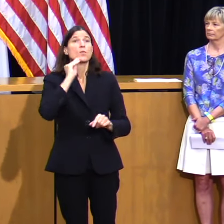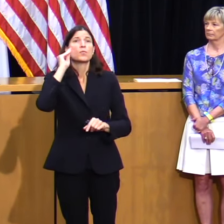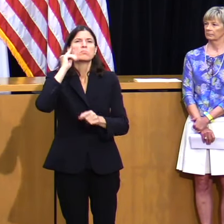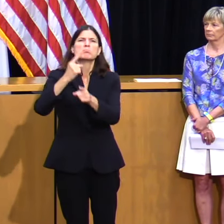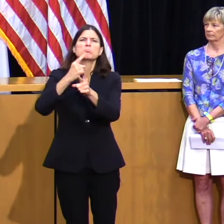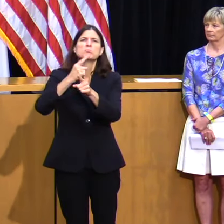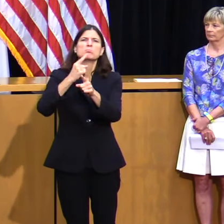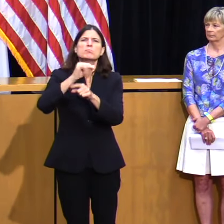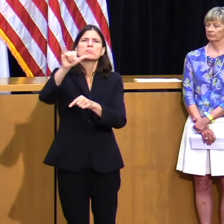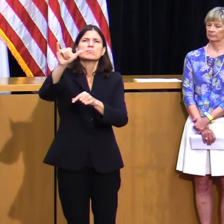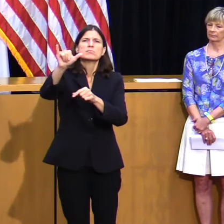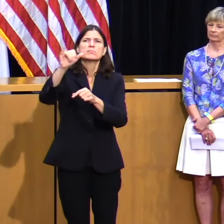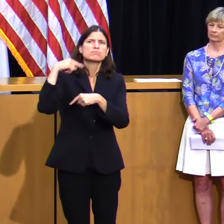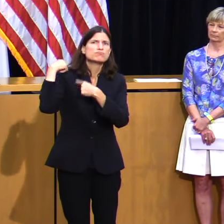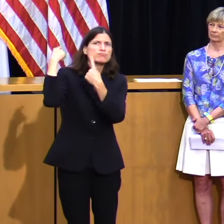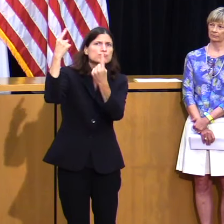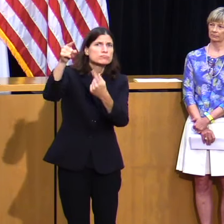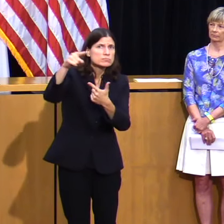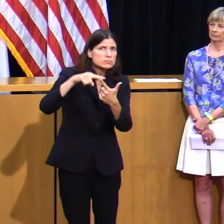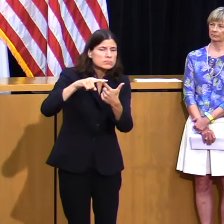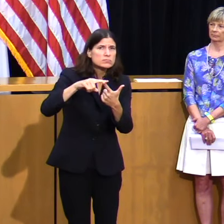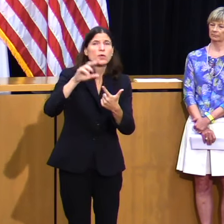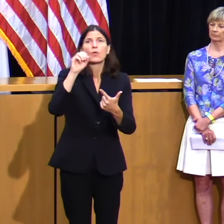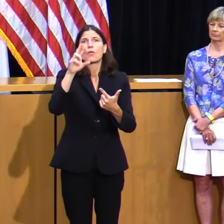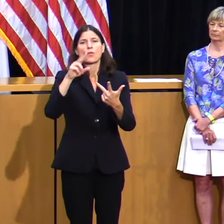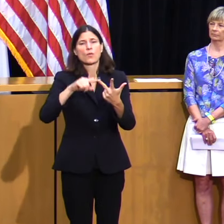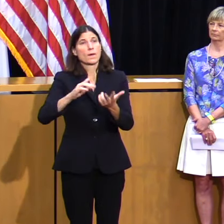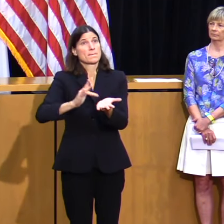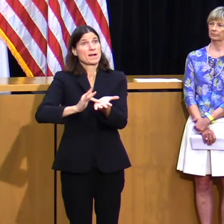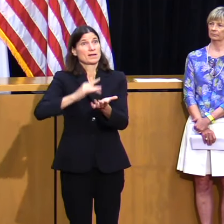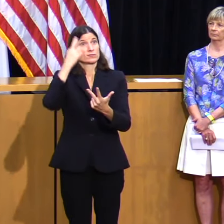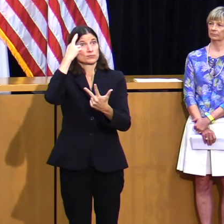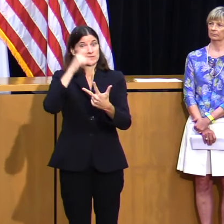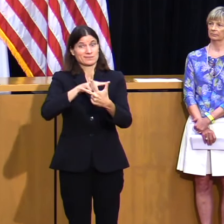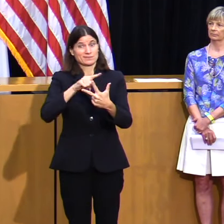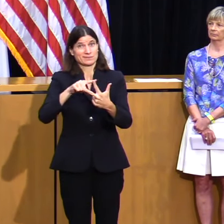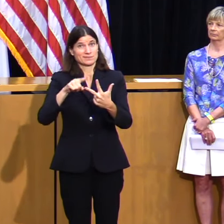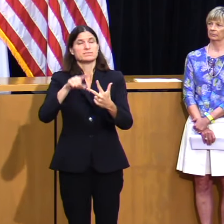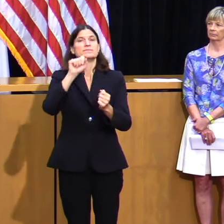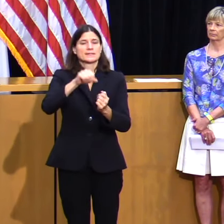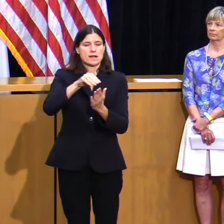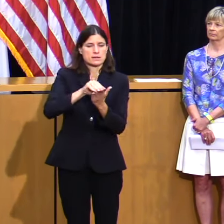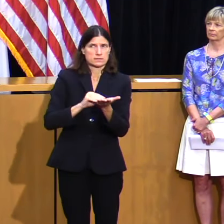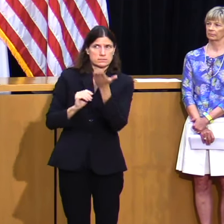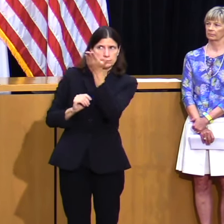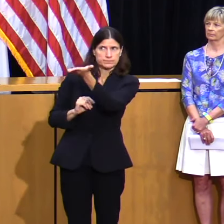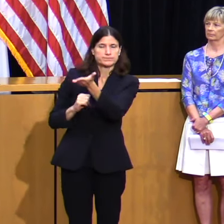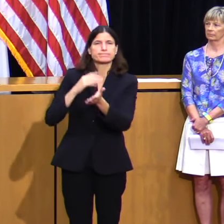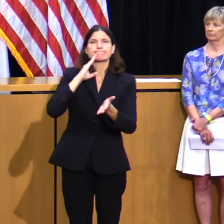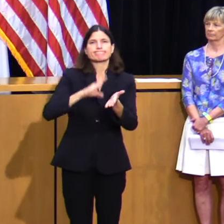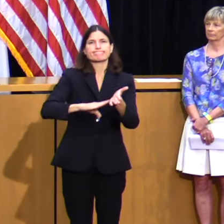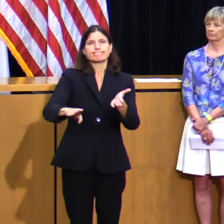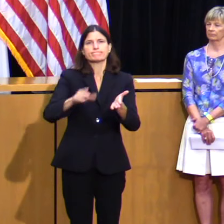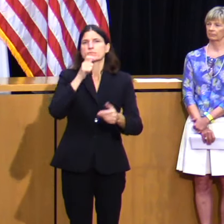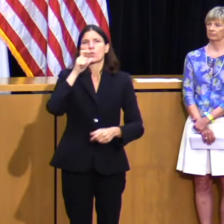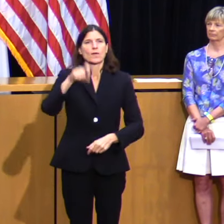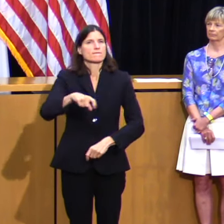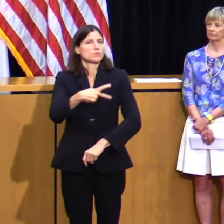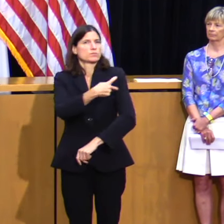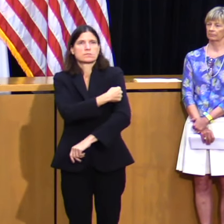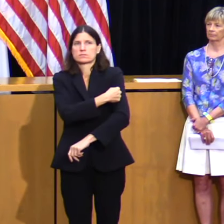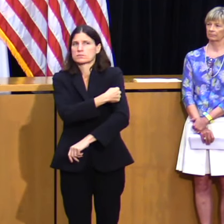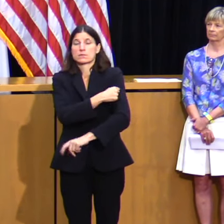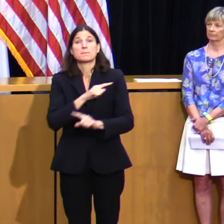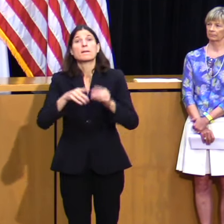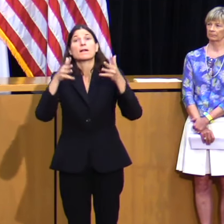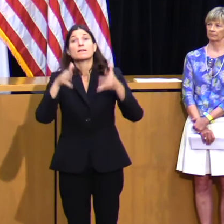model are not exempt from this requirement. College students who will have access to campus for activities or